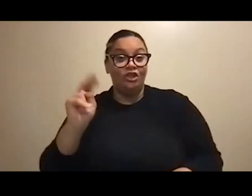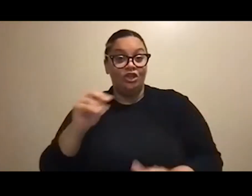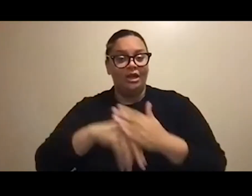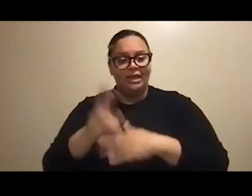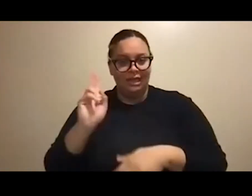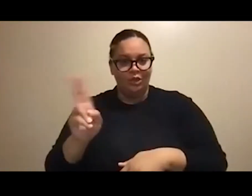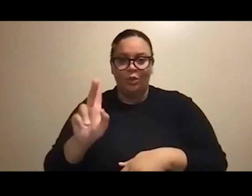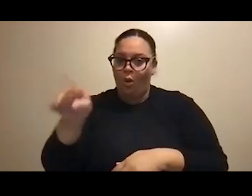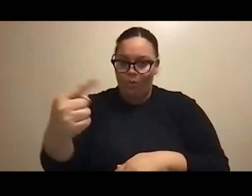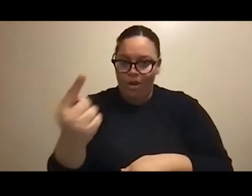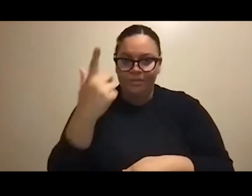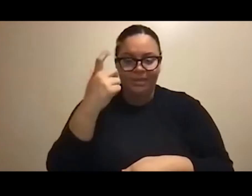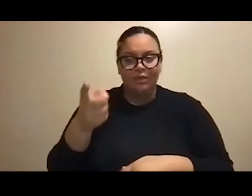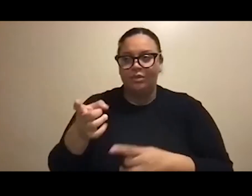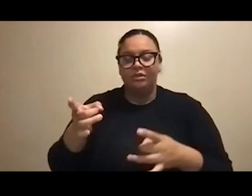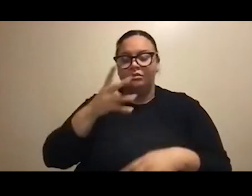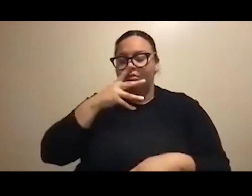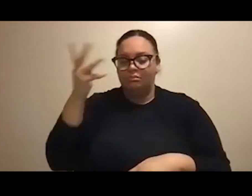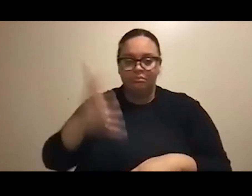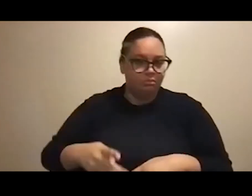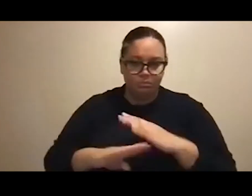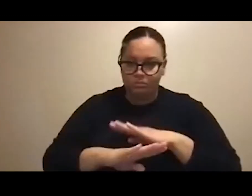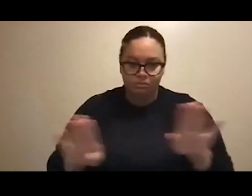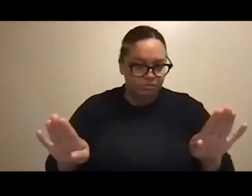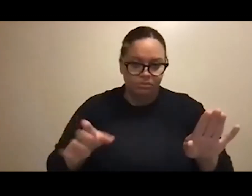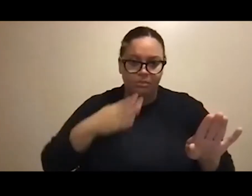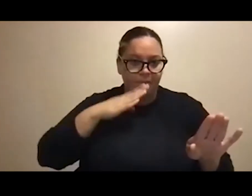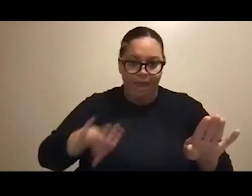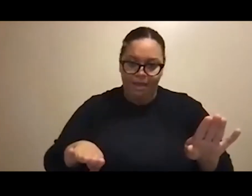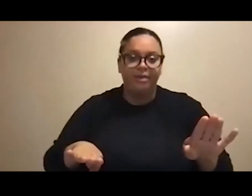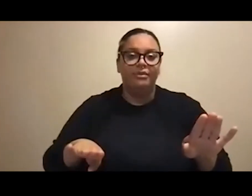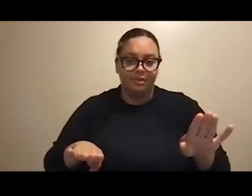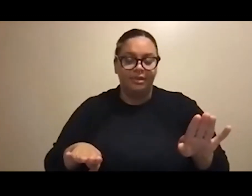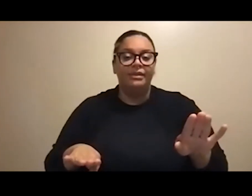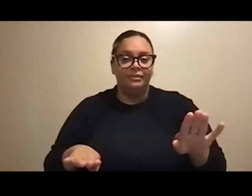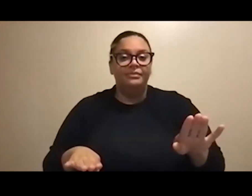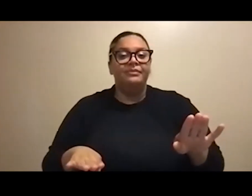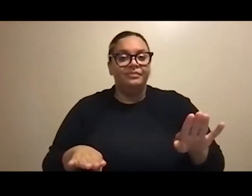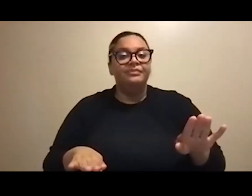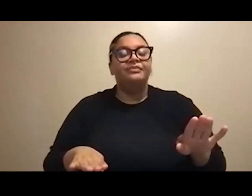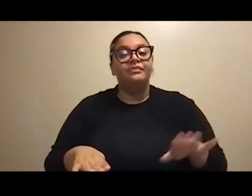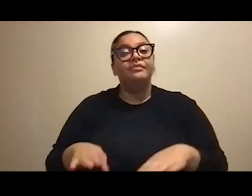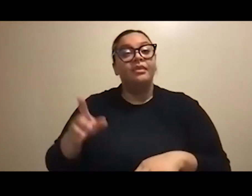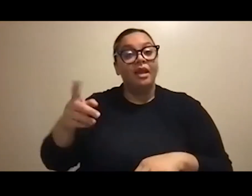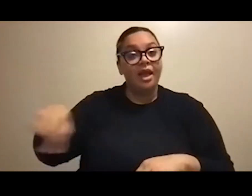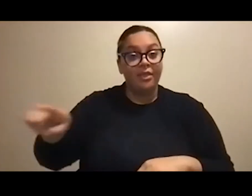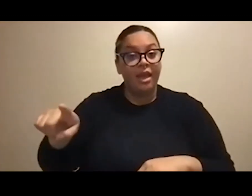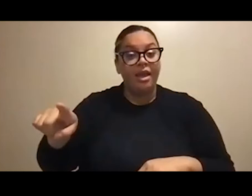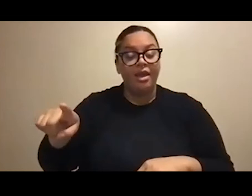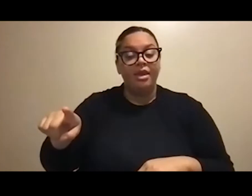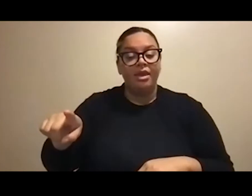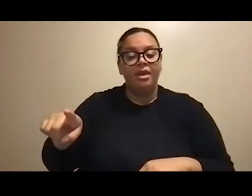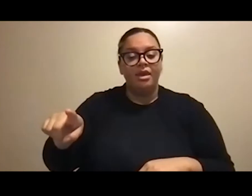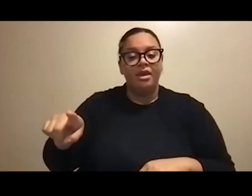king, lousy from the point of view of the landowning class. They cornered him